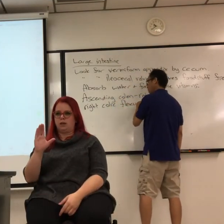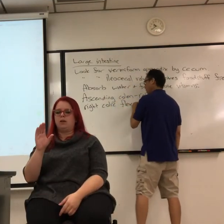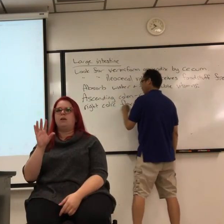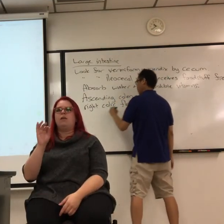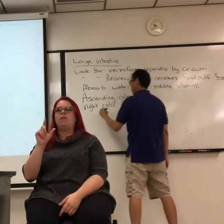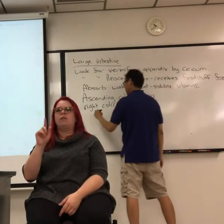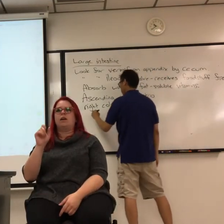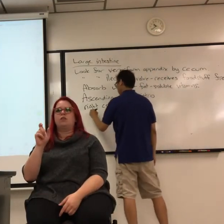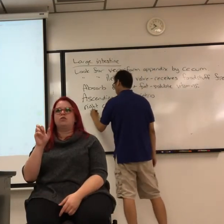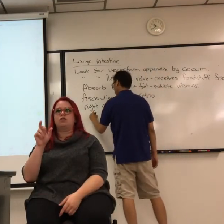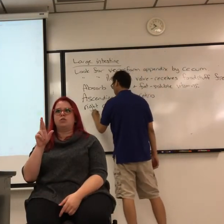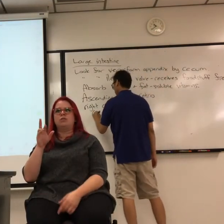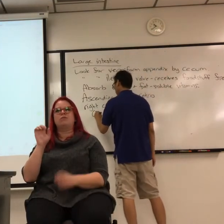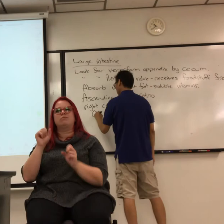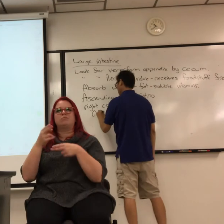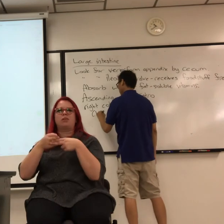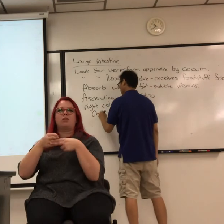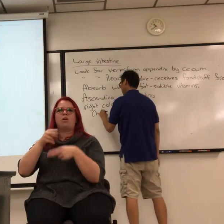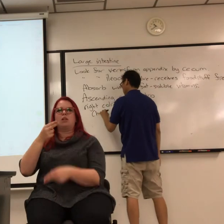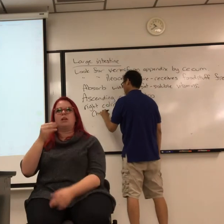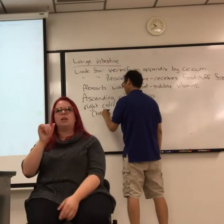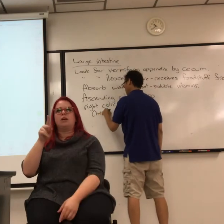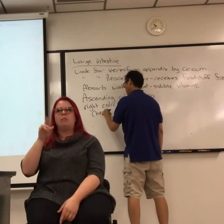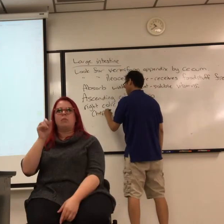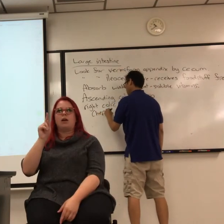You can call it hepatic flexure if you want.